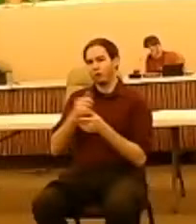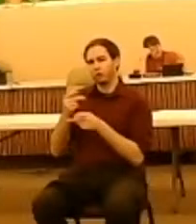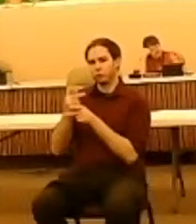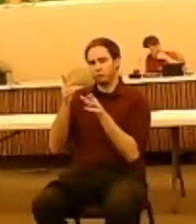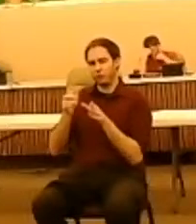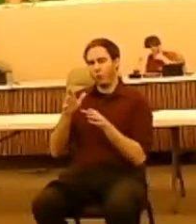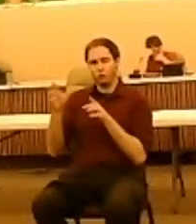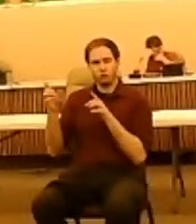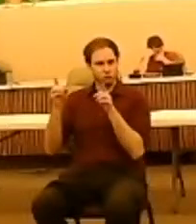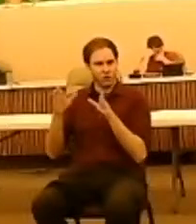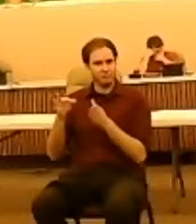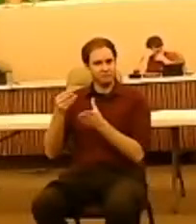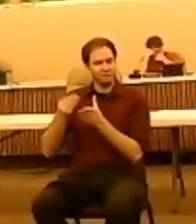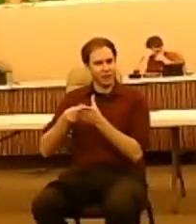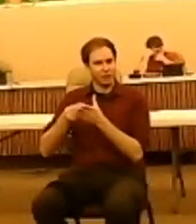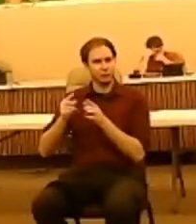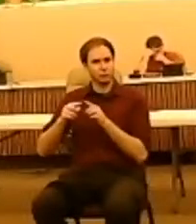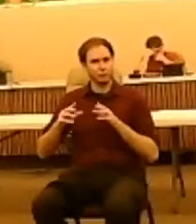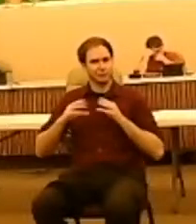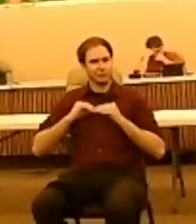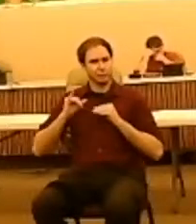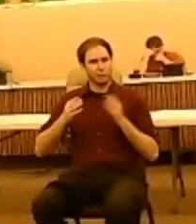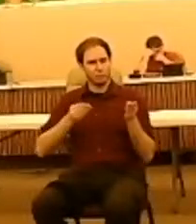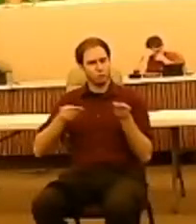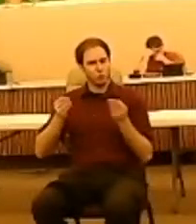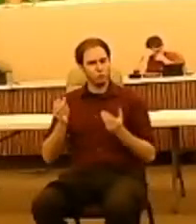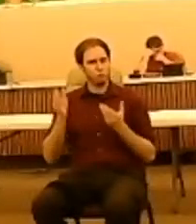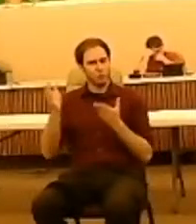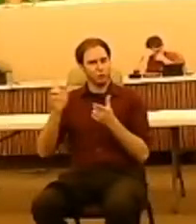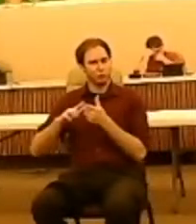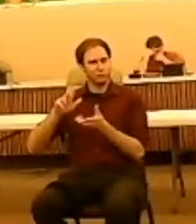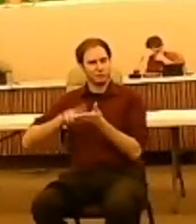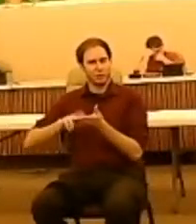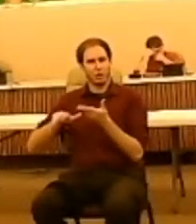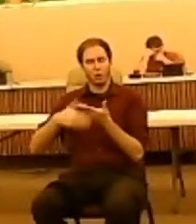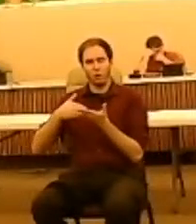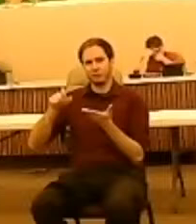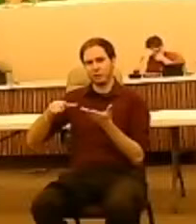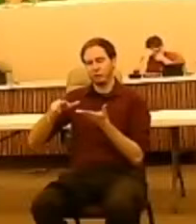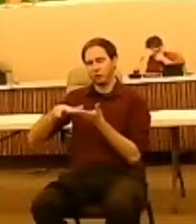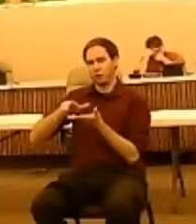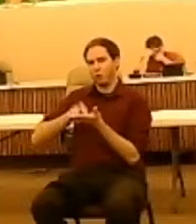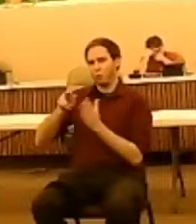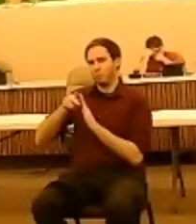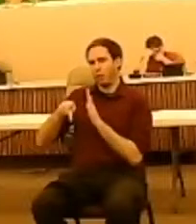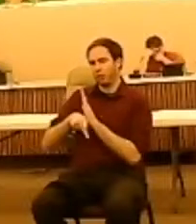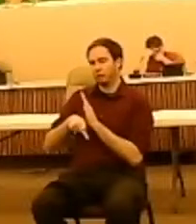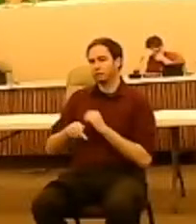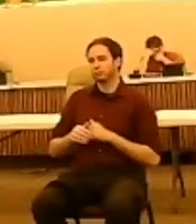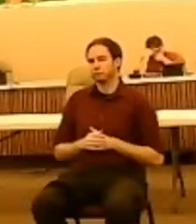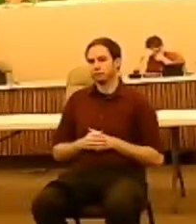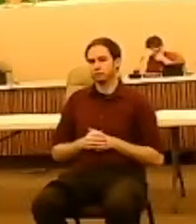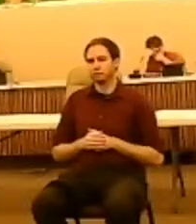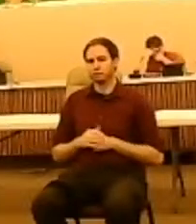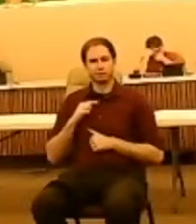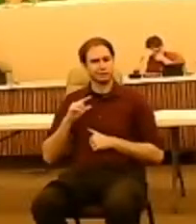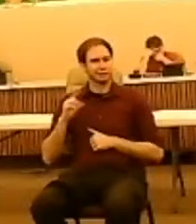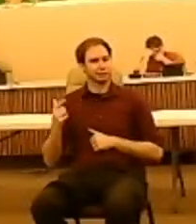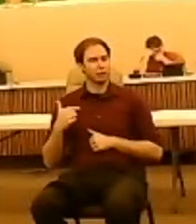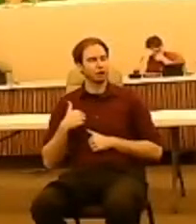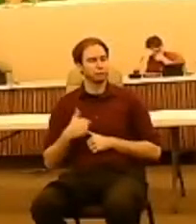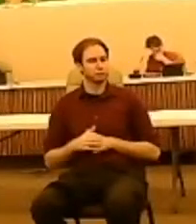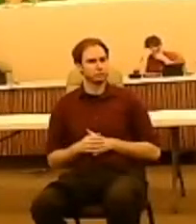supervisor or director of finance to accept the broker's recommendation and sign the necessary contracts or policies. Second.